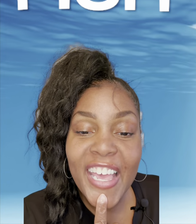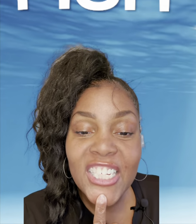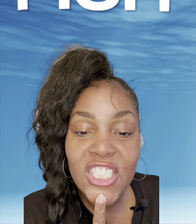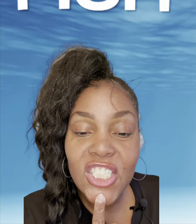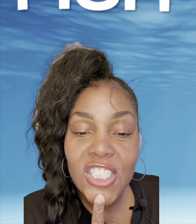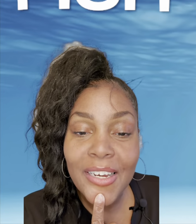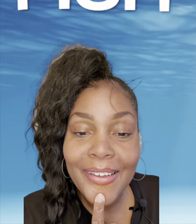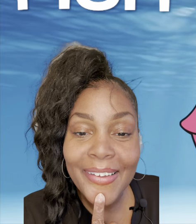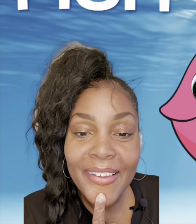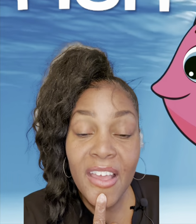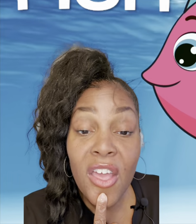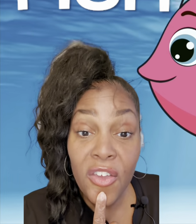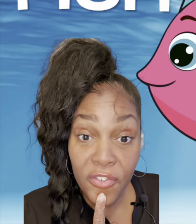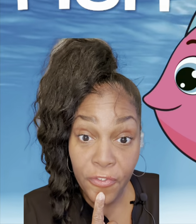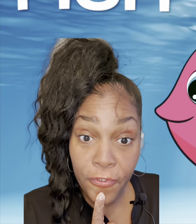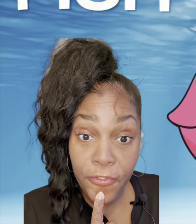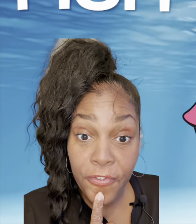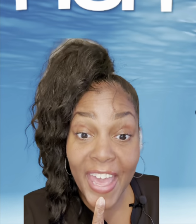Fish.